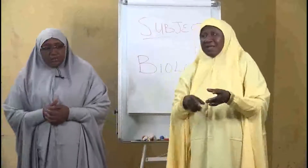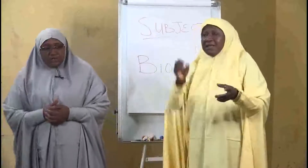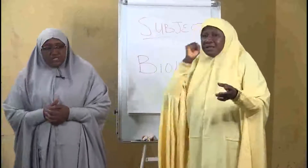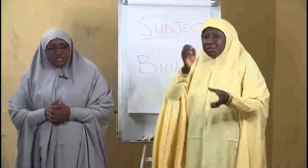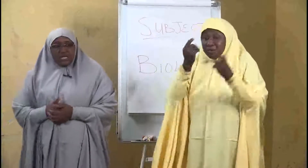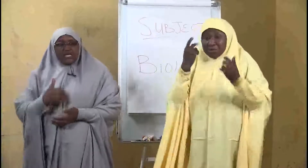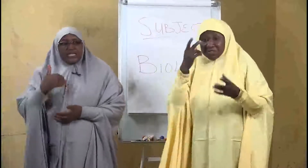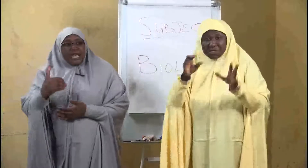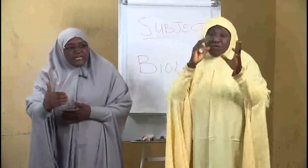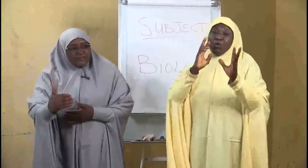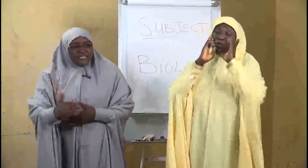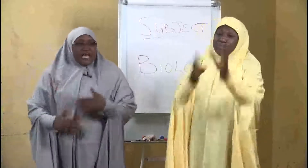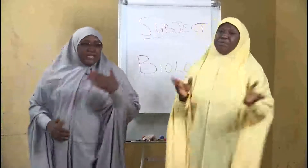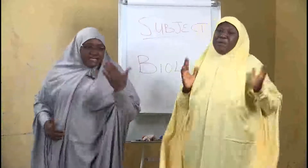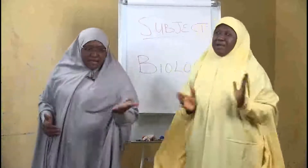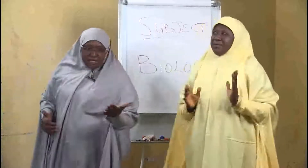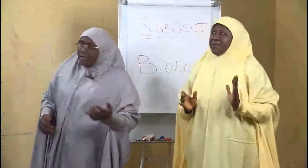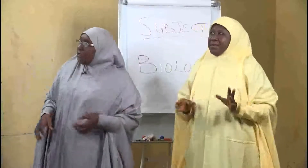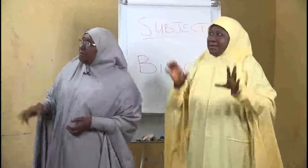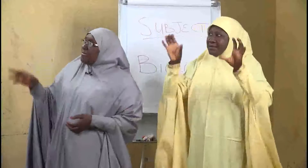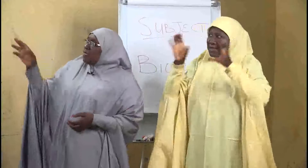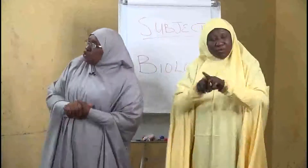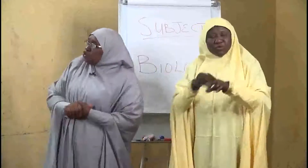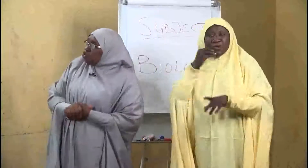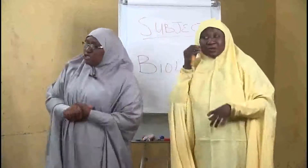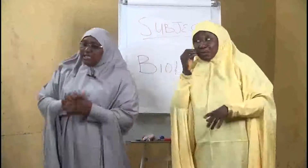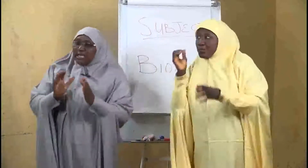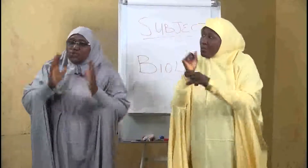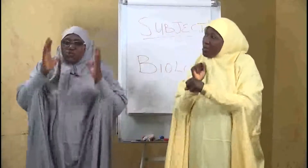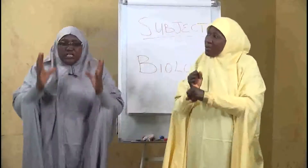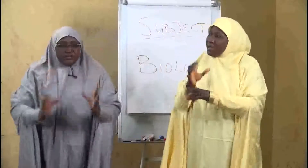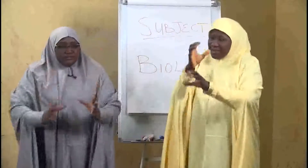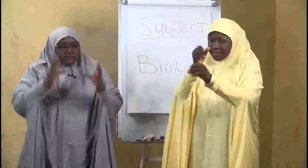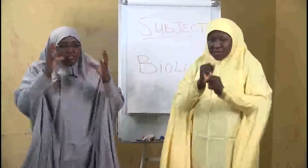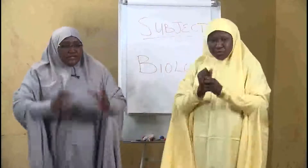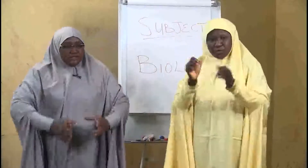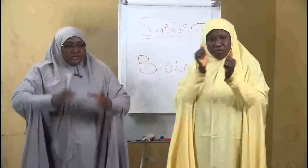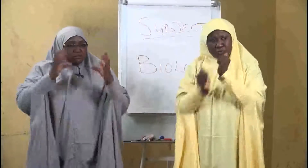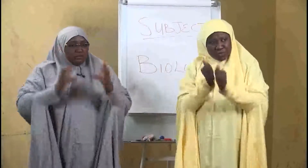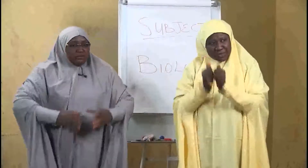your responses. It is an activity as an assignment again. What you to do is get 2 tins.